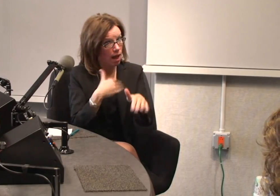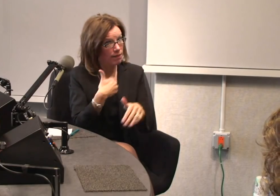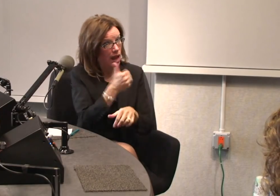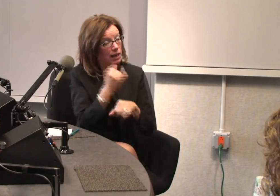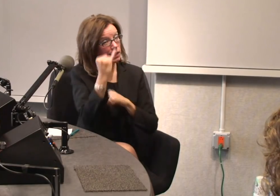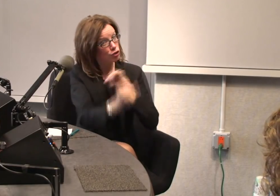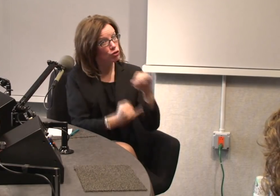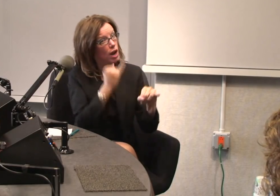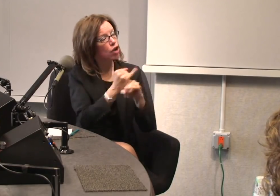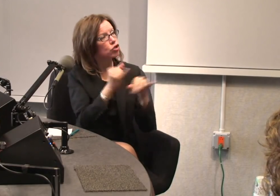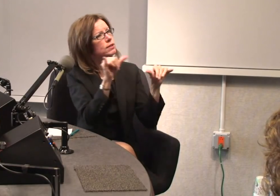norms for certification?